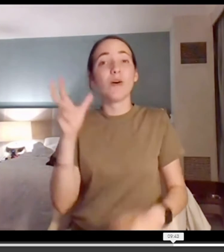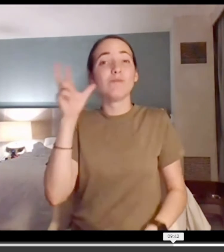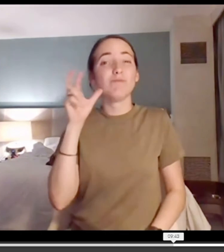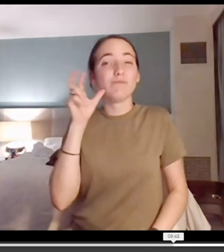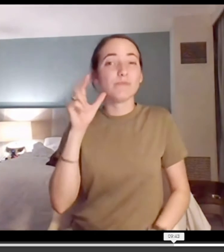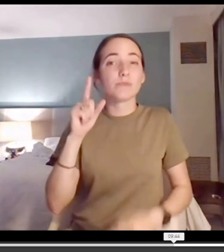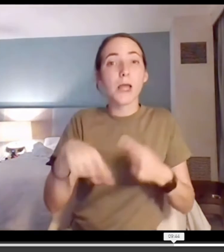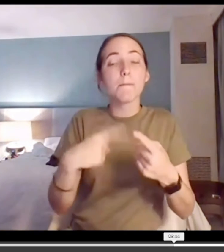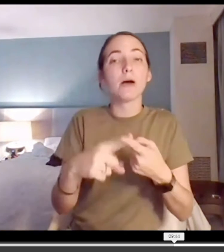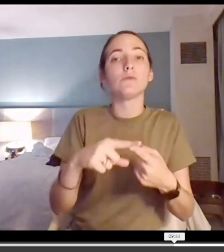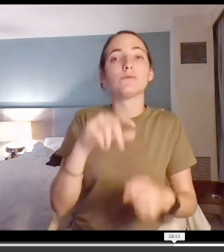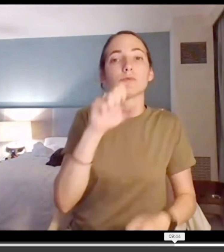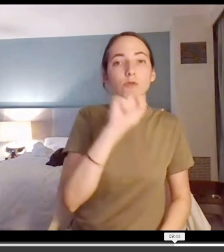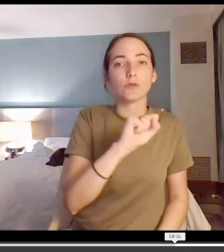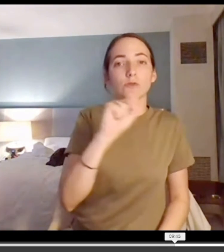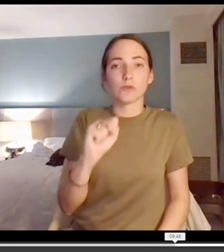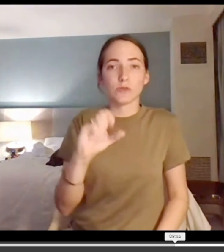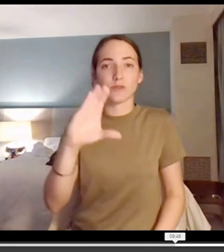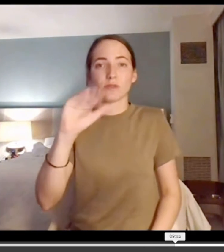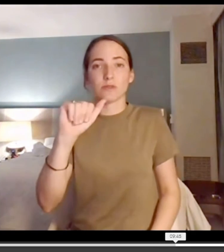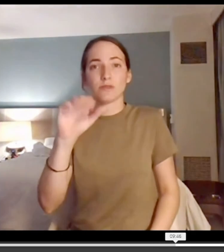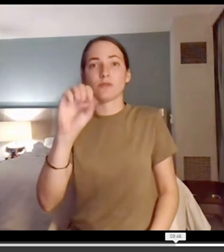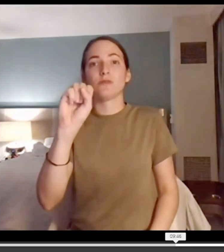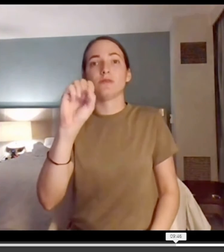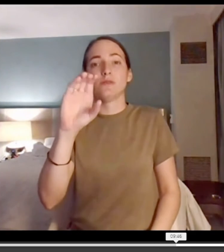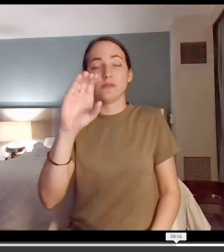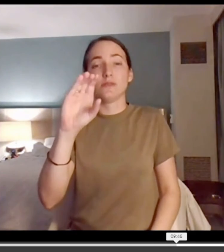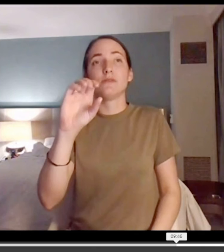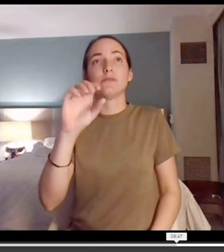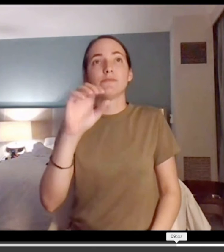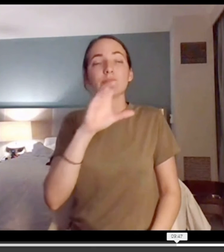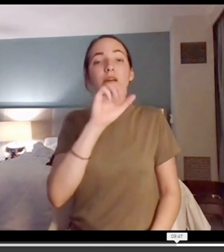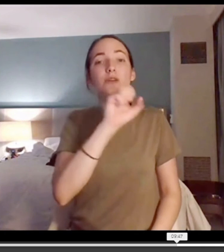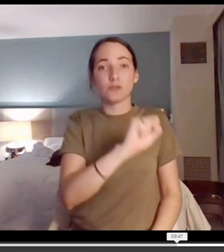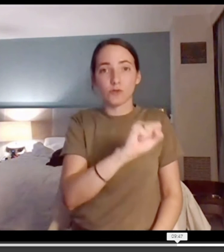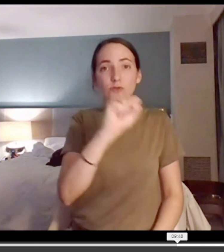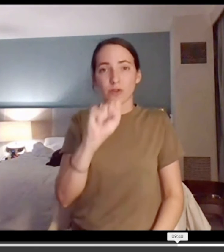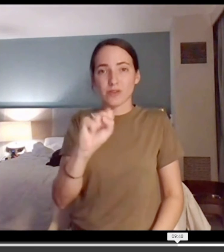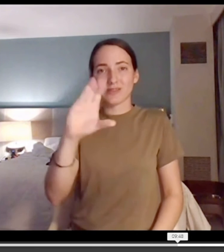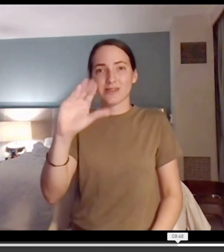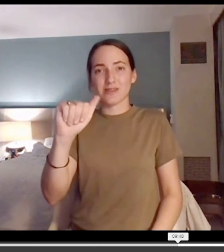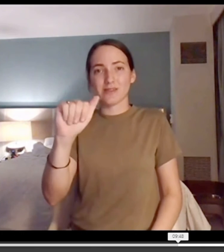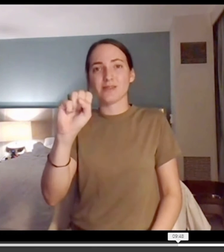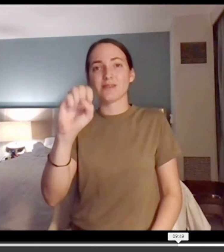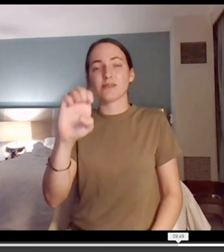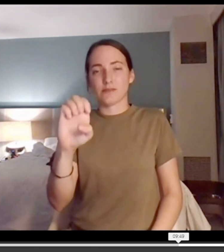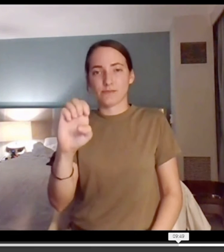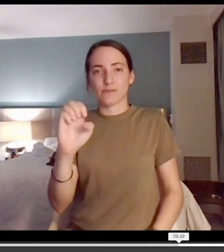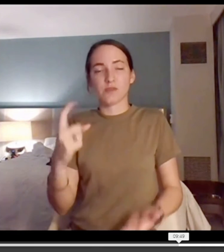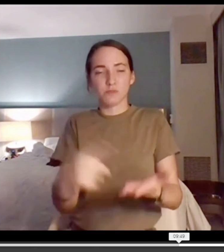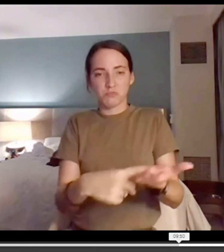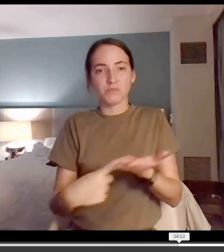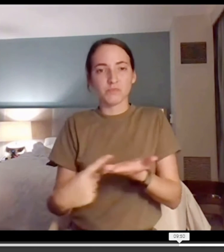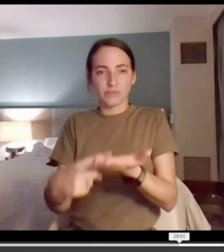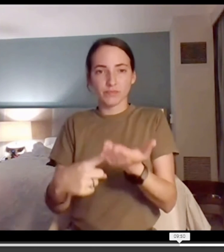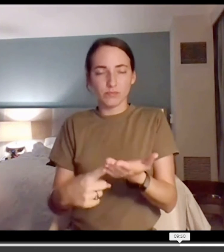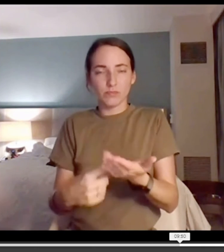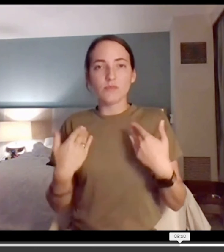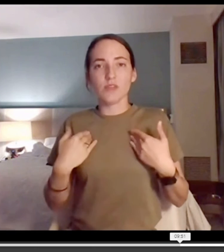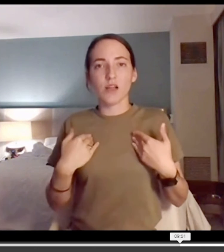to invite you to download my Secrets to Getting Approved Early Survival Kit that I created just for people like